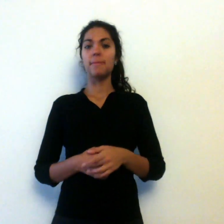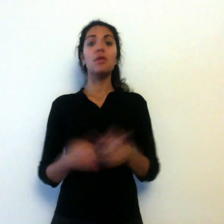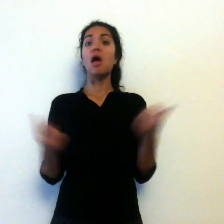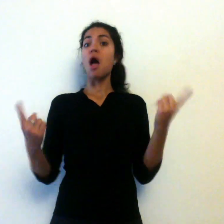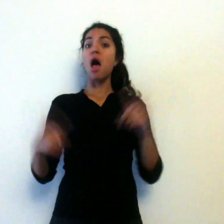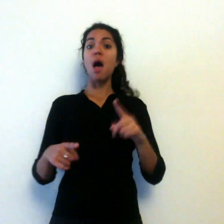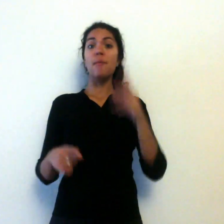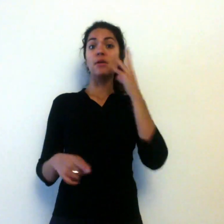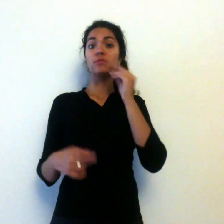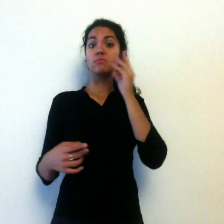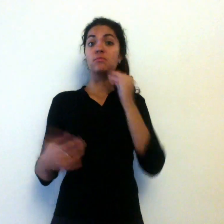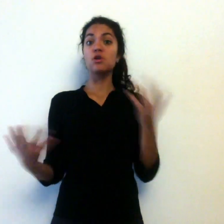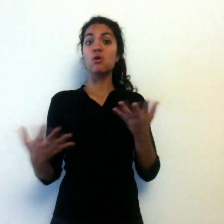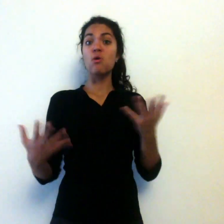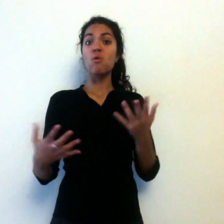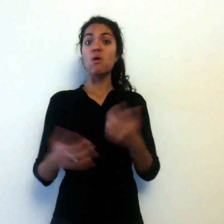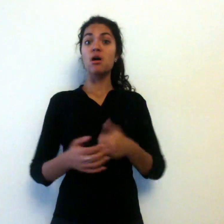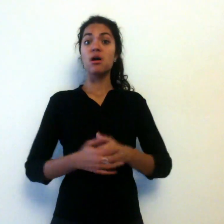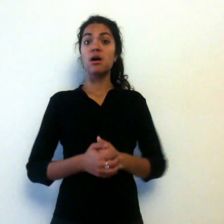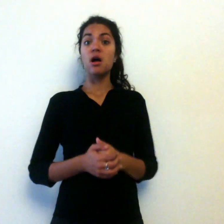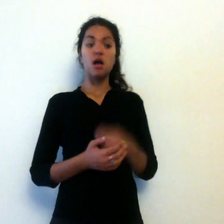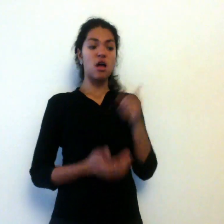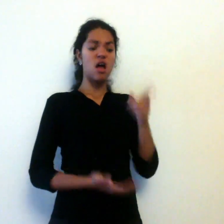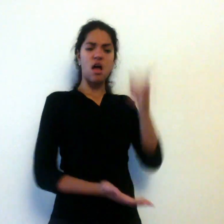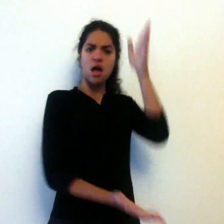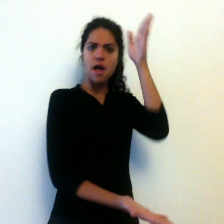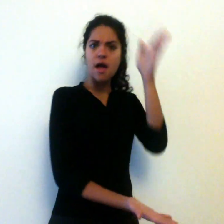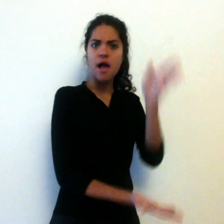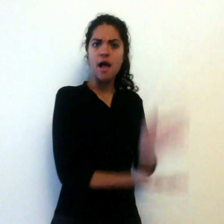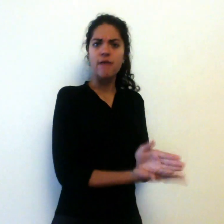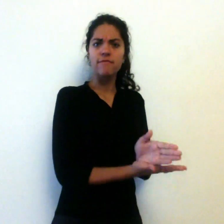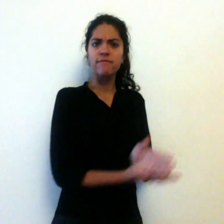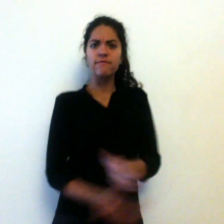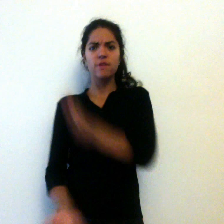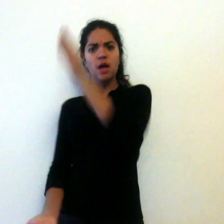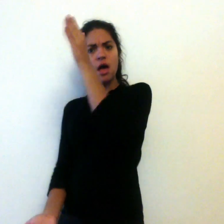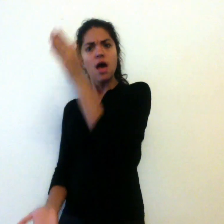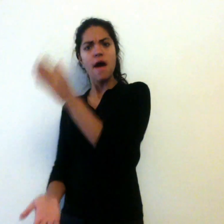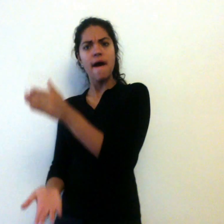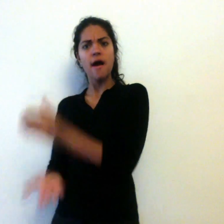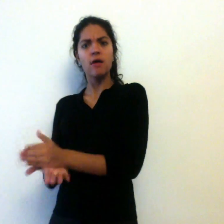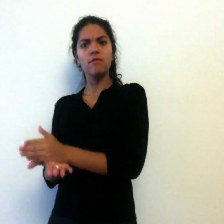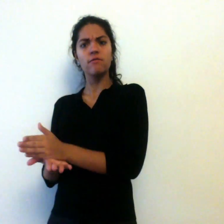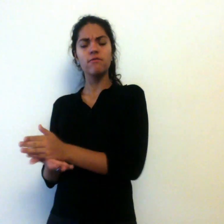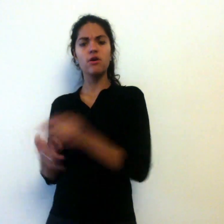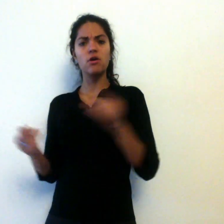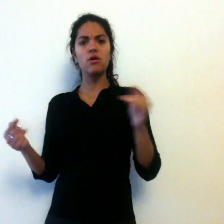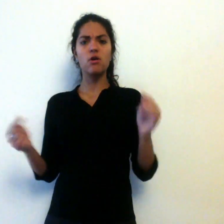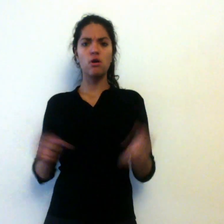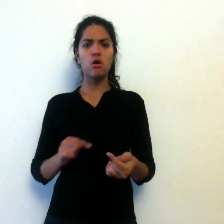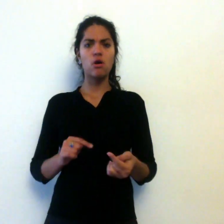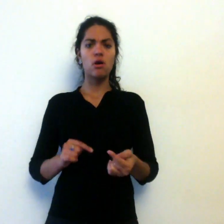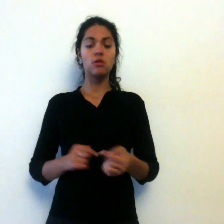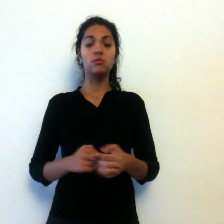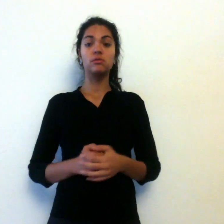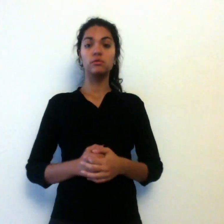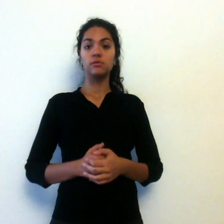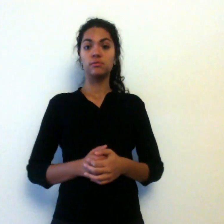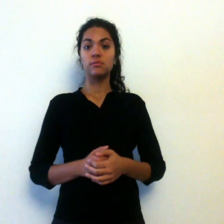said could never be done. You cannot put a sword between a human being and tear them apart. And ladies and